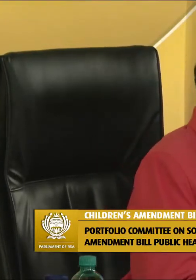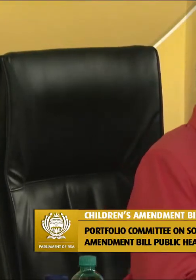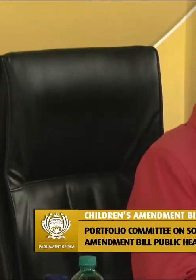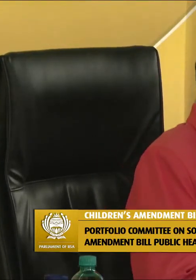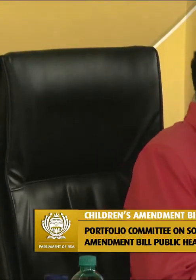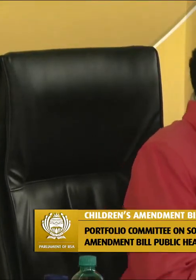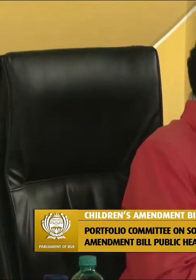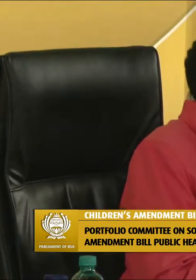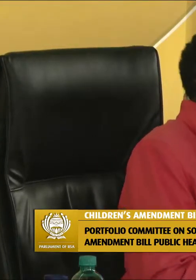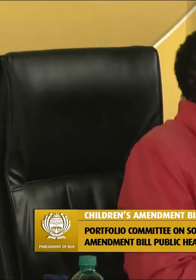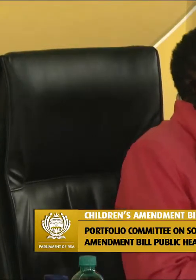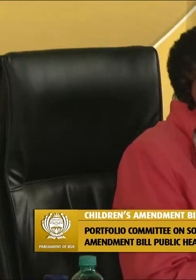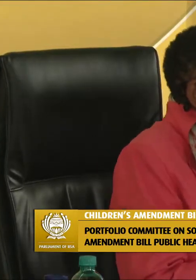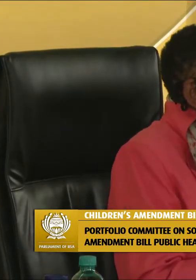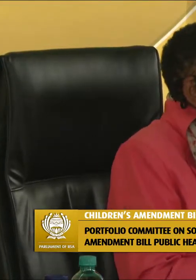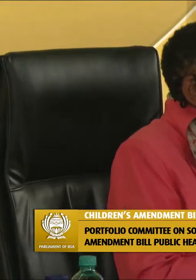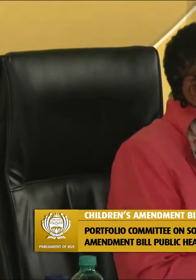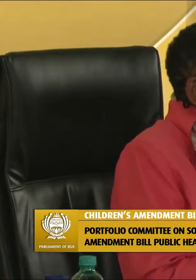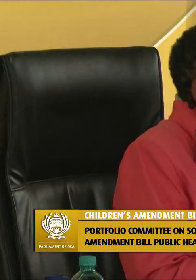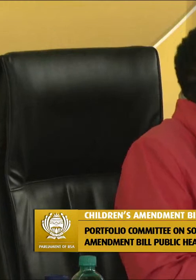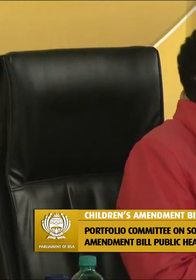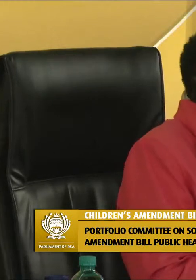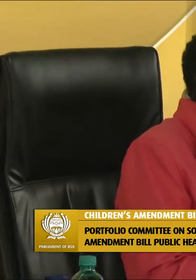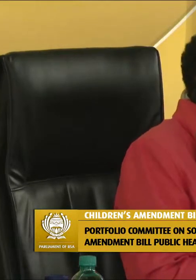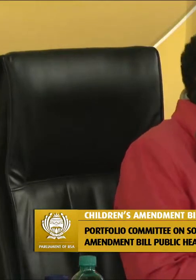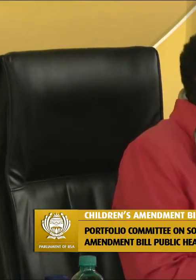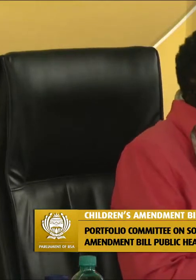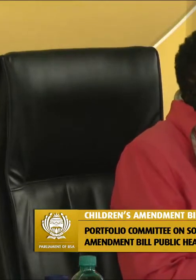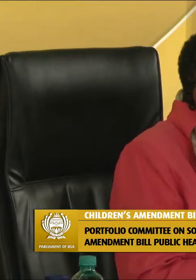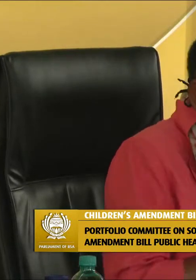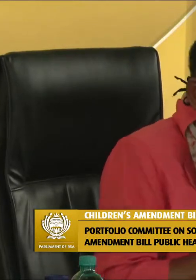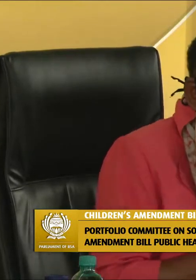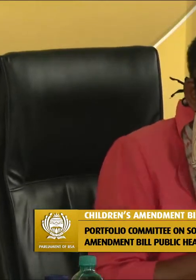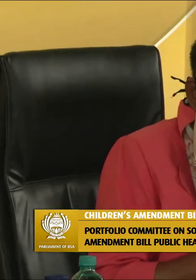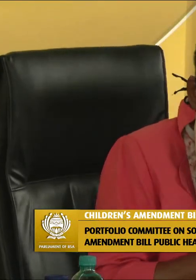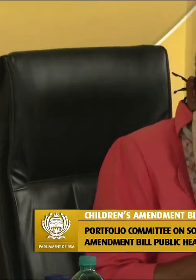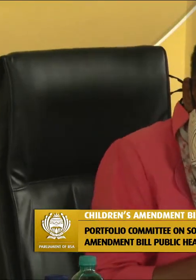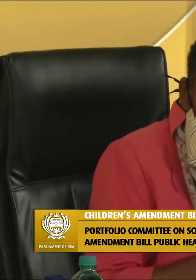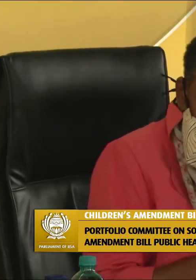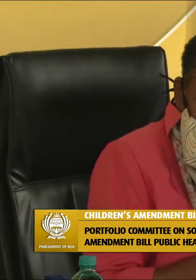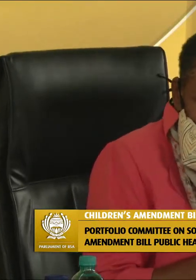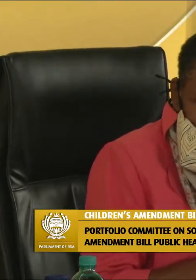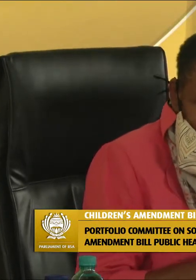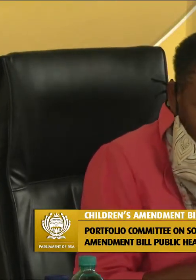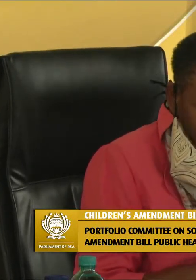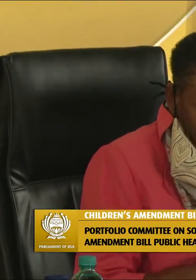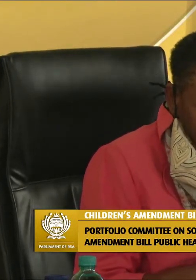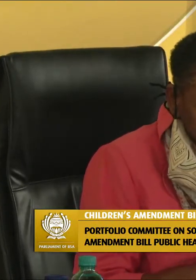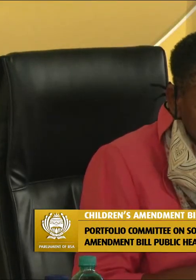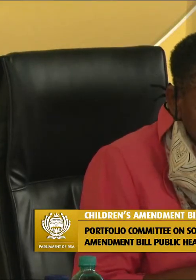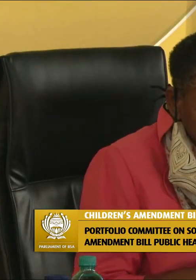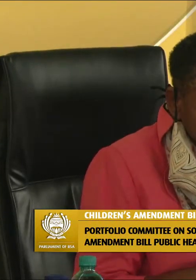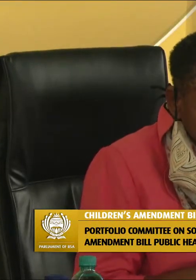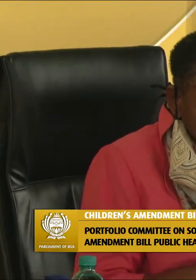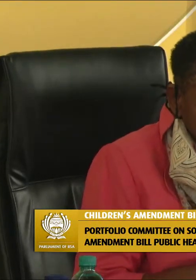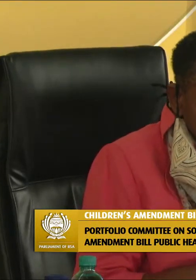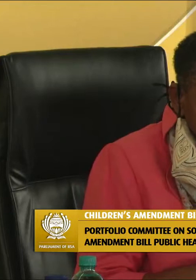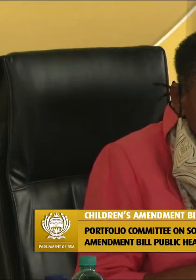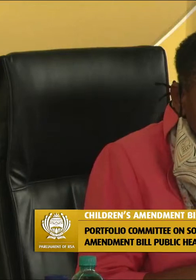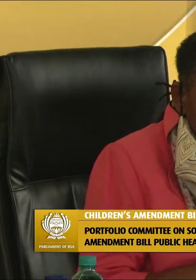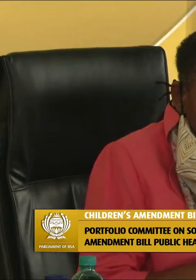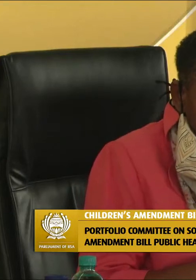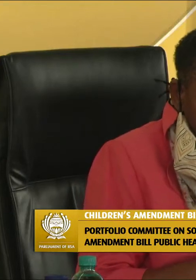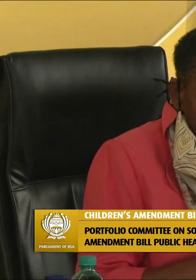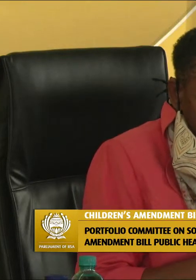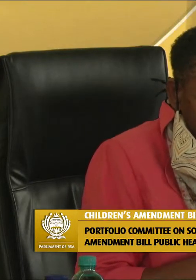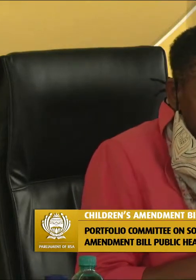ku staff lesi zonisiza khona ngapha ku left. please submit those documents to members